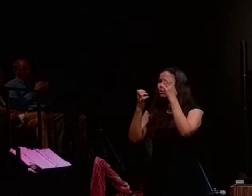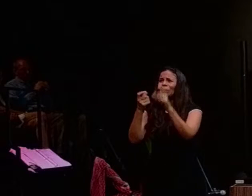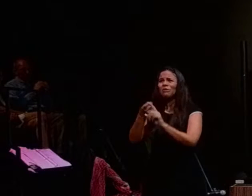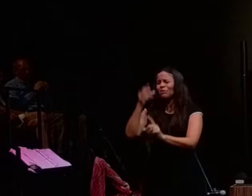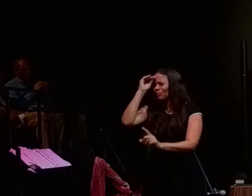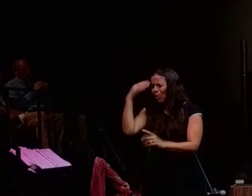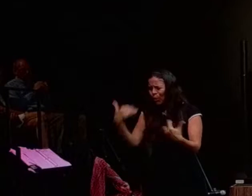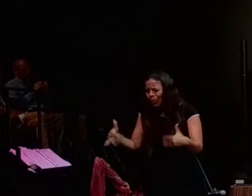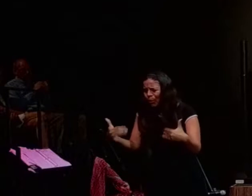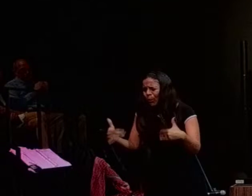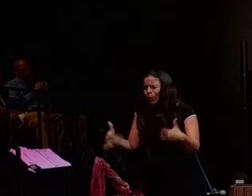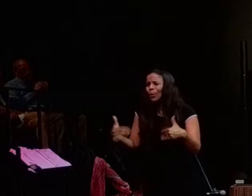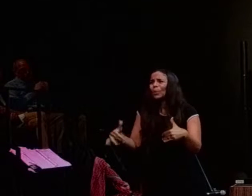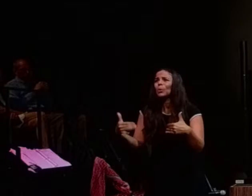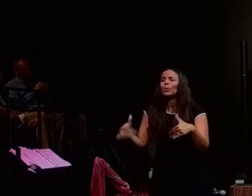right?